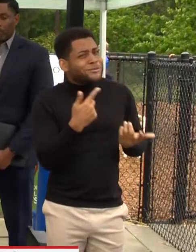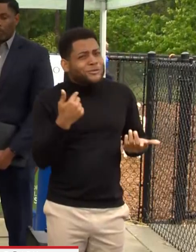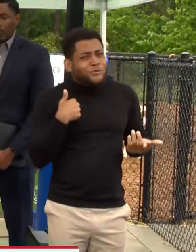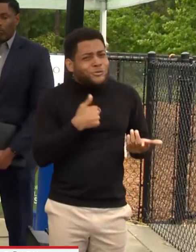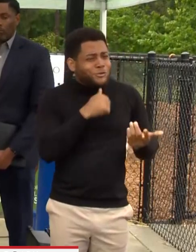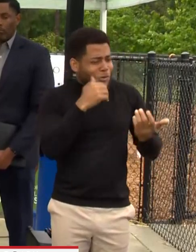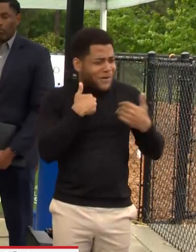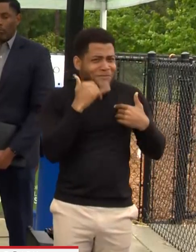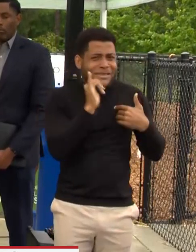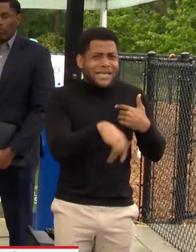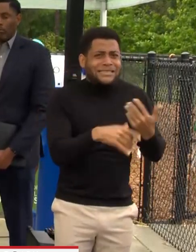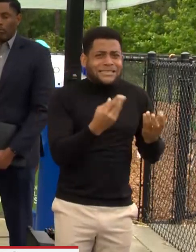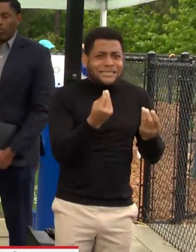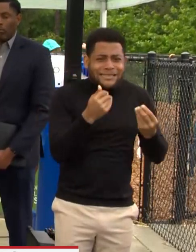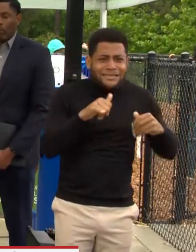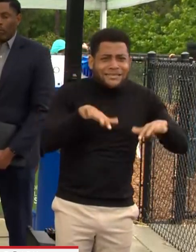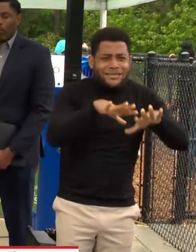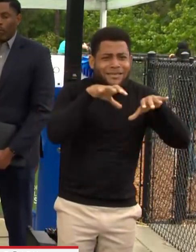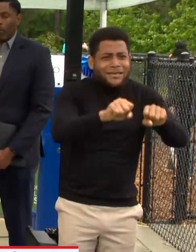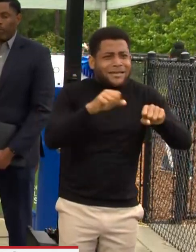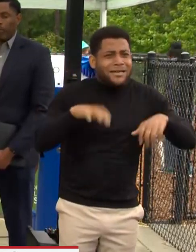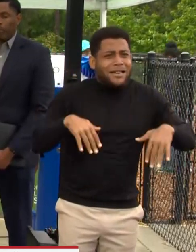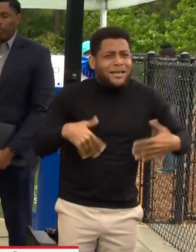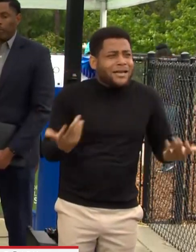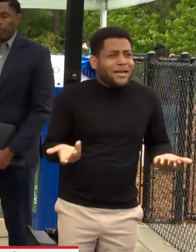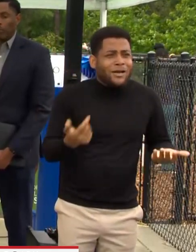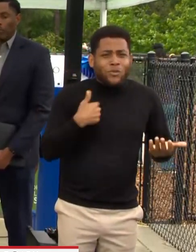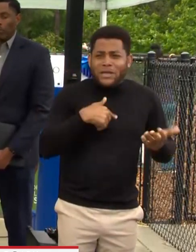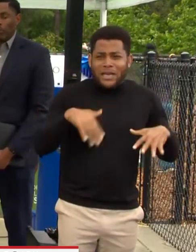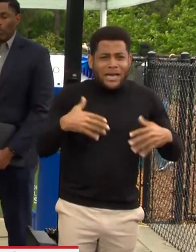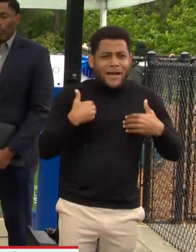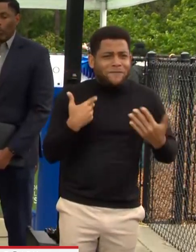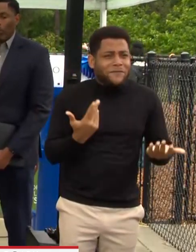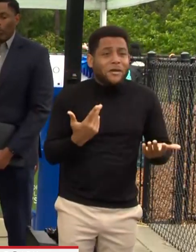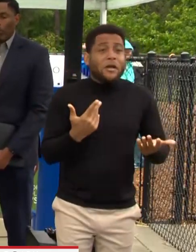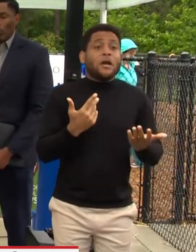work on something? If you get a green light to build there and do everything you want to do there, are you